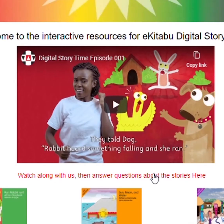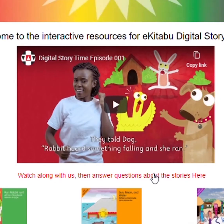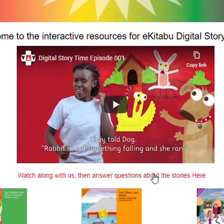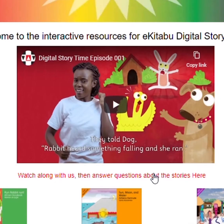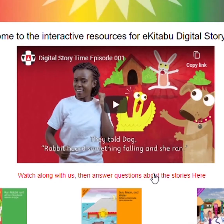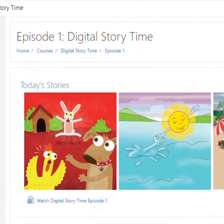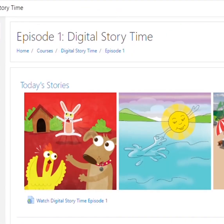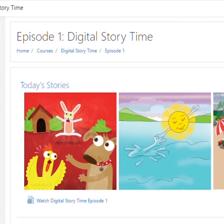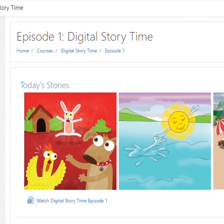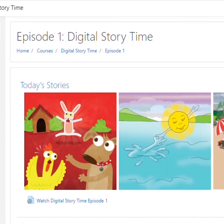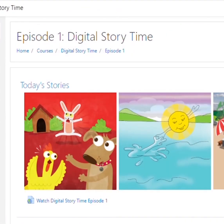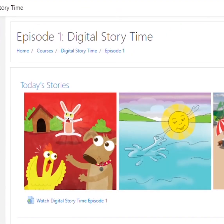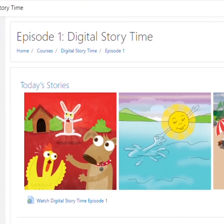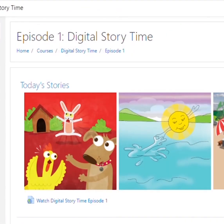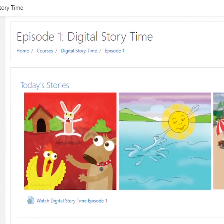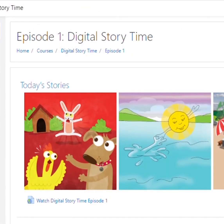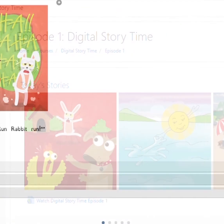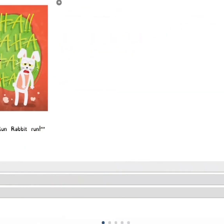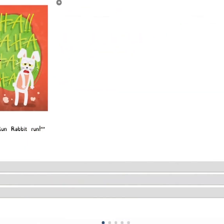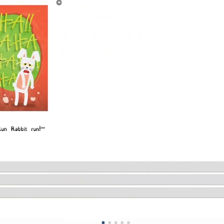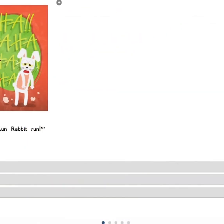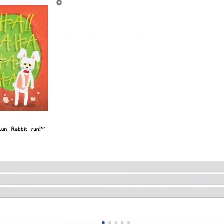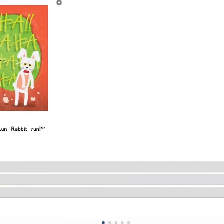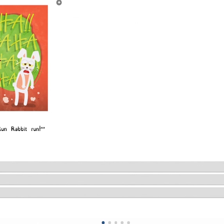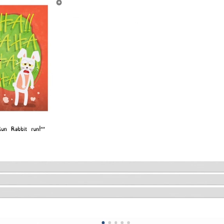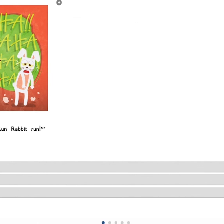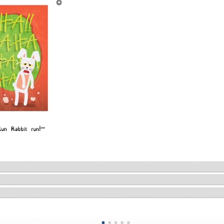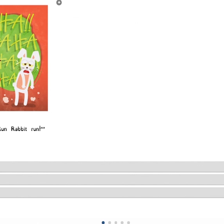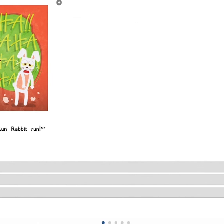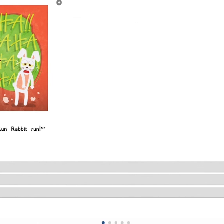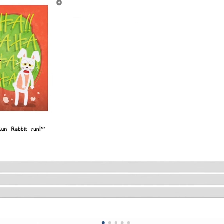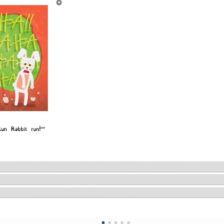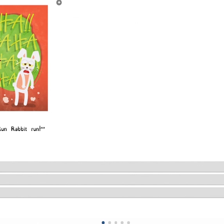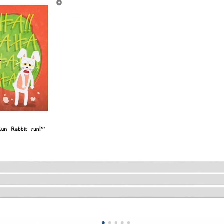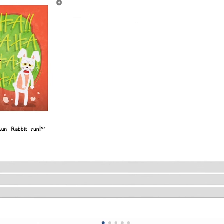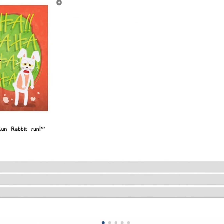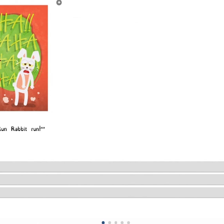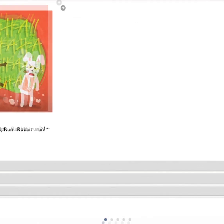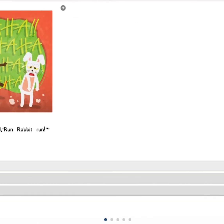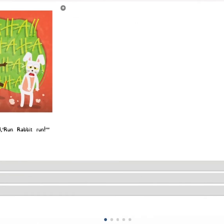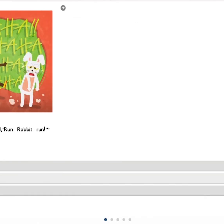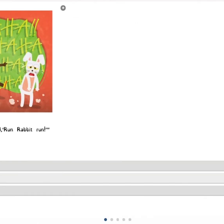Test yourself in answering the questions in every storybook and get instant results.